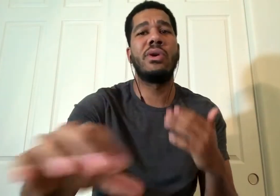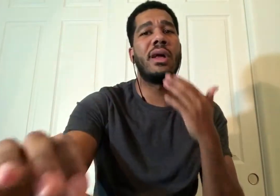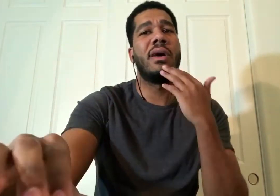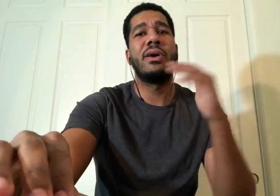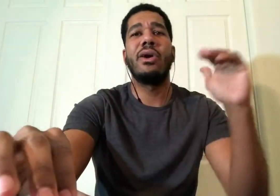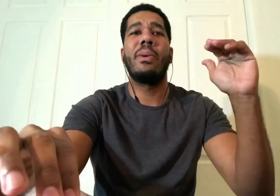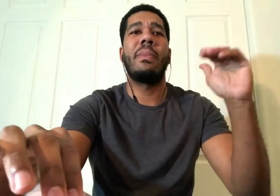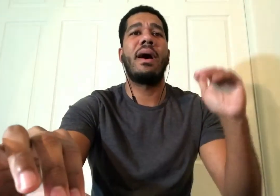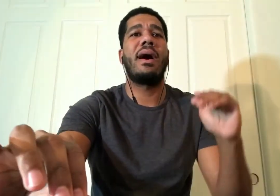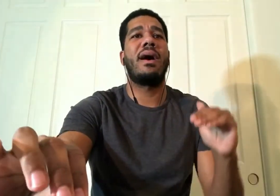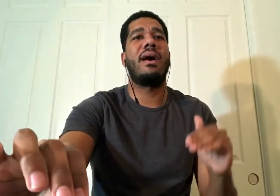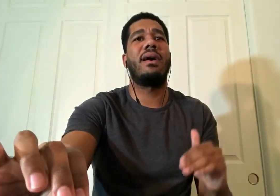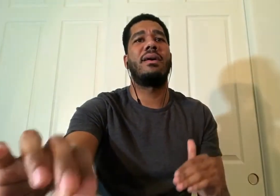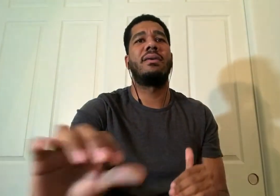at goodbyes.